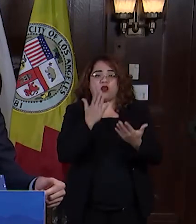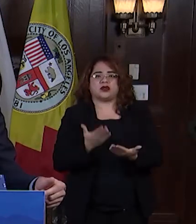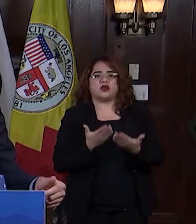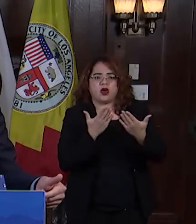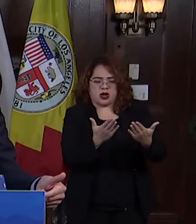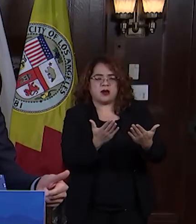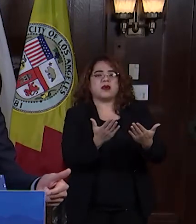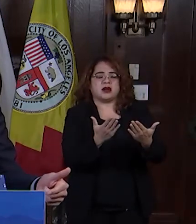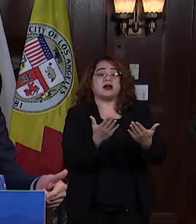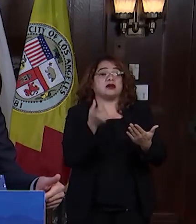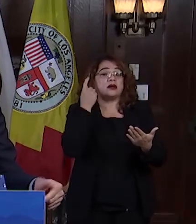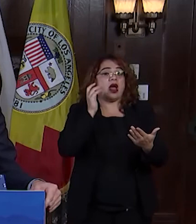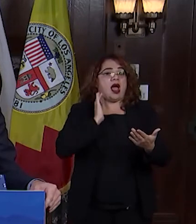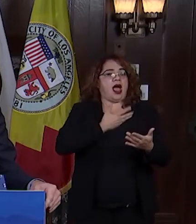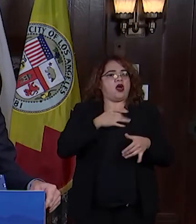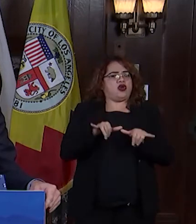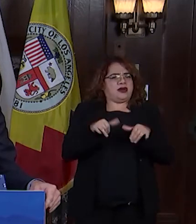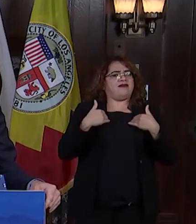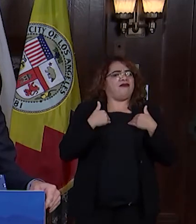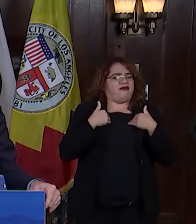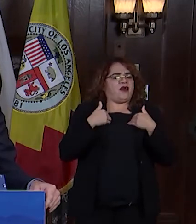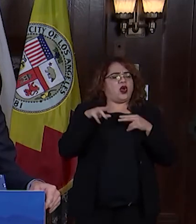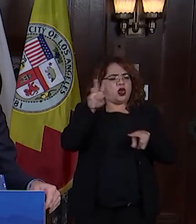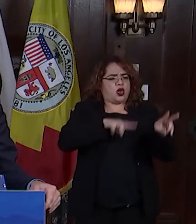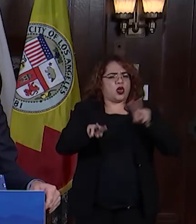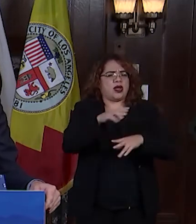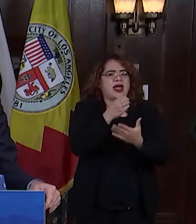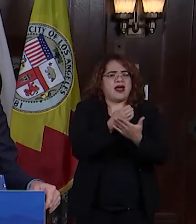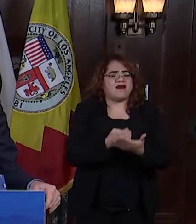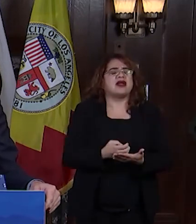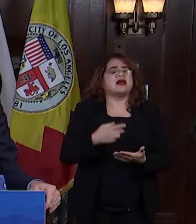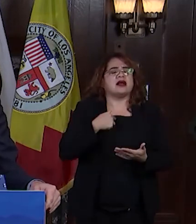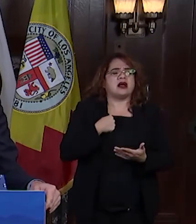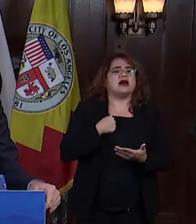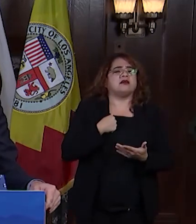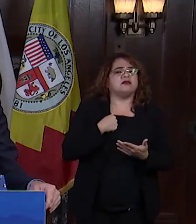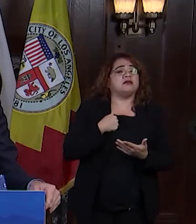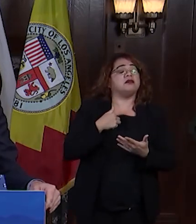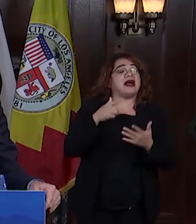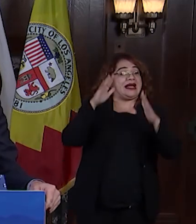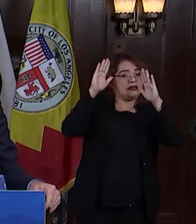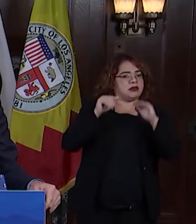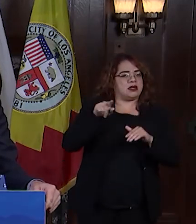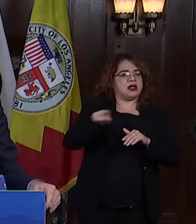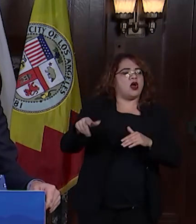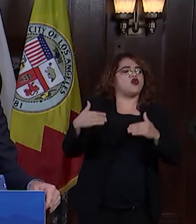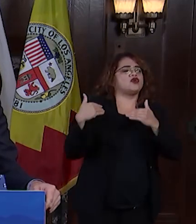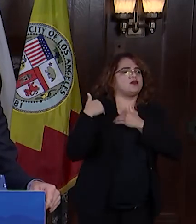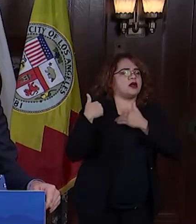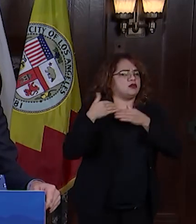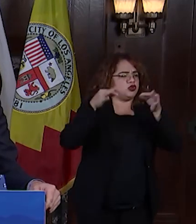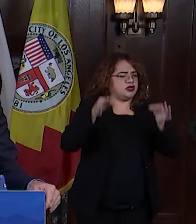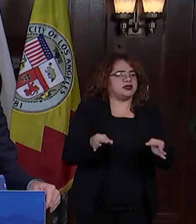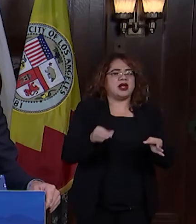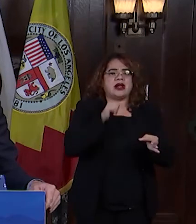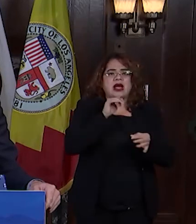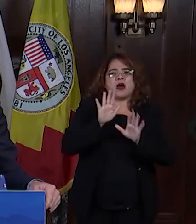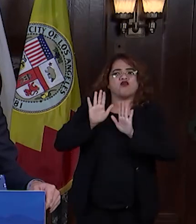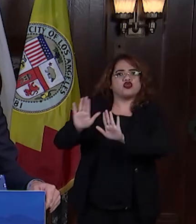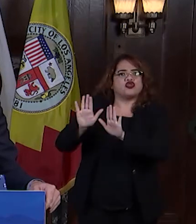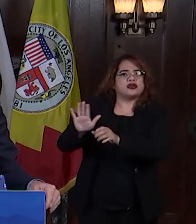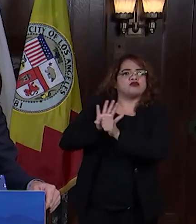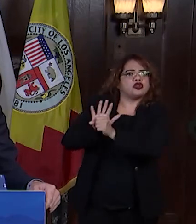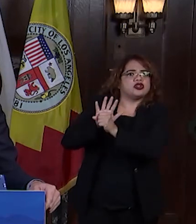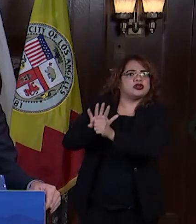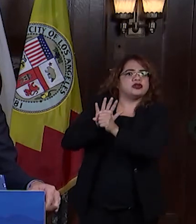of our engineers who look at that evidence. And I'll expect them to make the most responsible decision, not one based on political pressure, not one